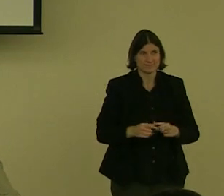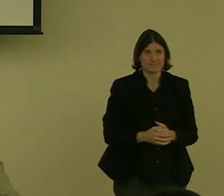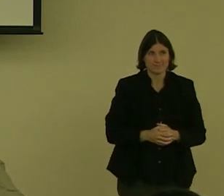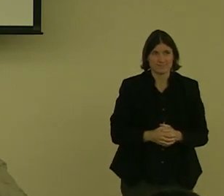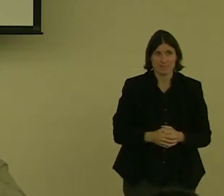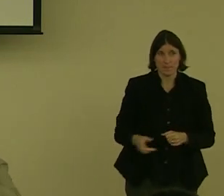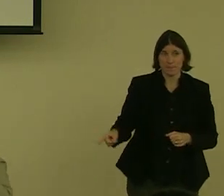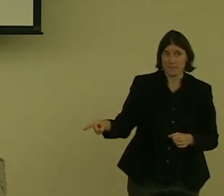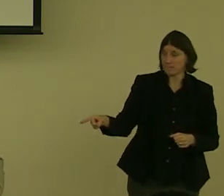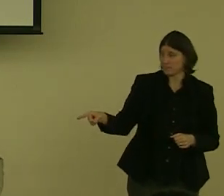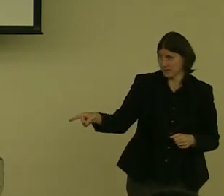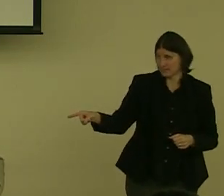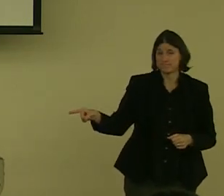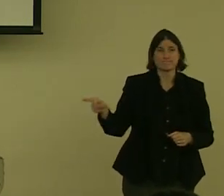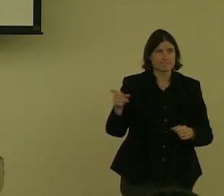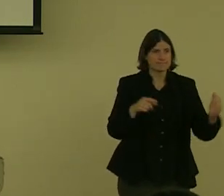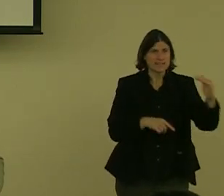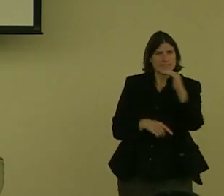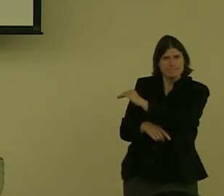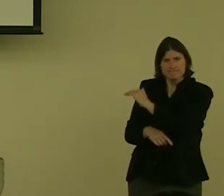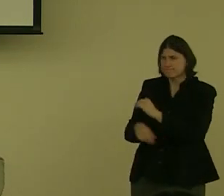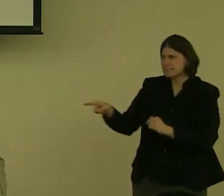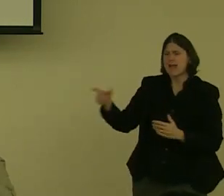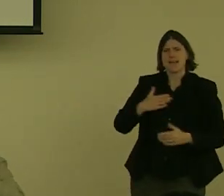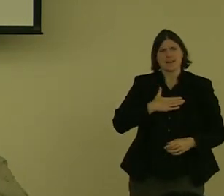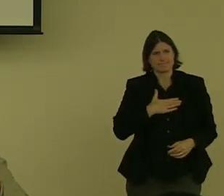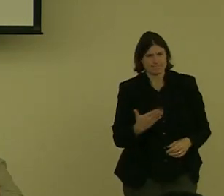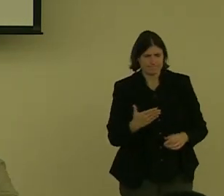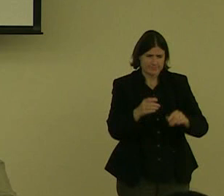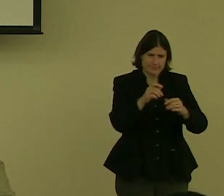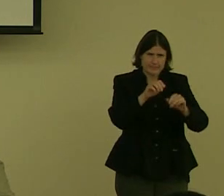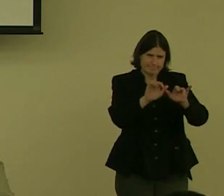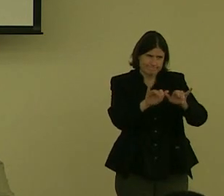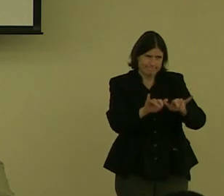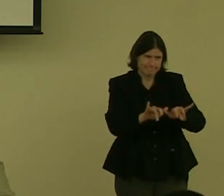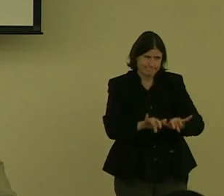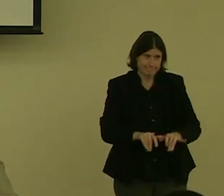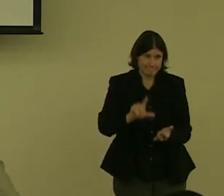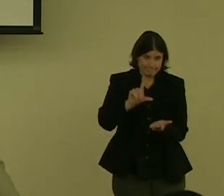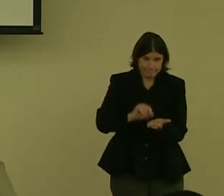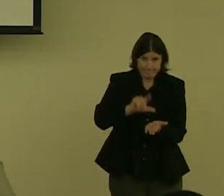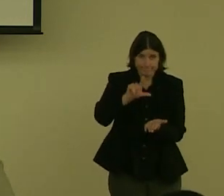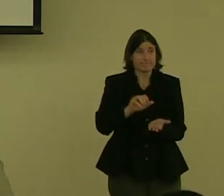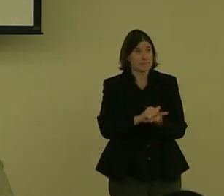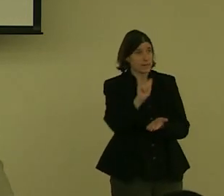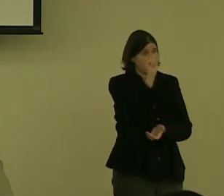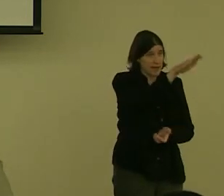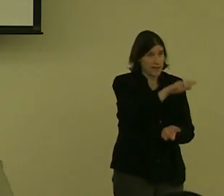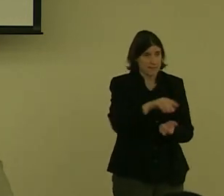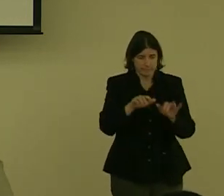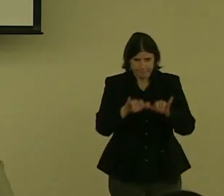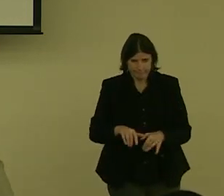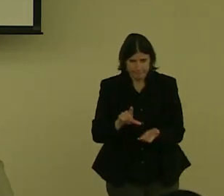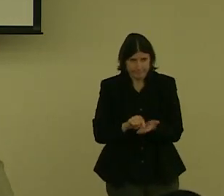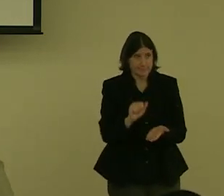about comics and academia. So for 4.5 years, I wrote a monthly column about how comics get used in the academy, or how can they be used in the